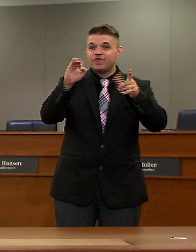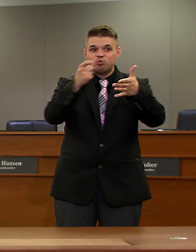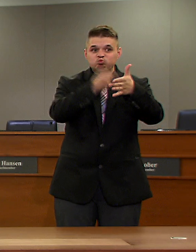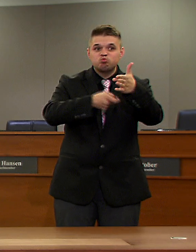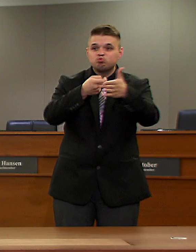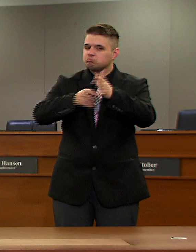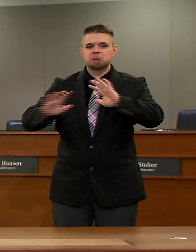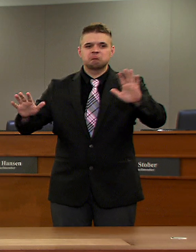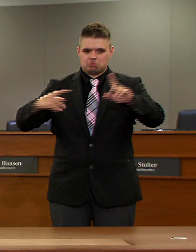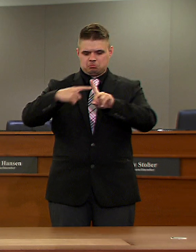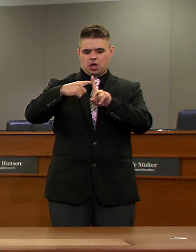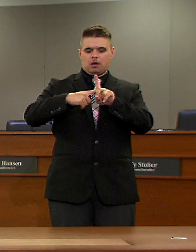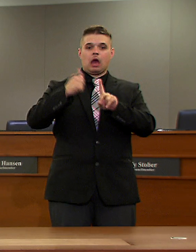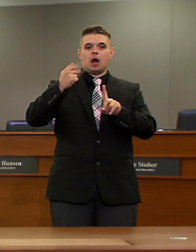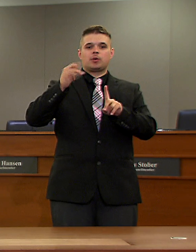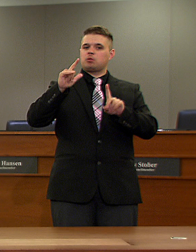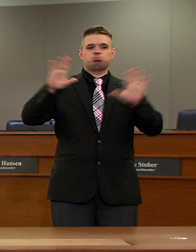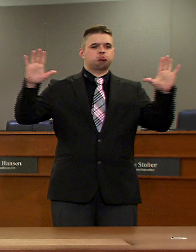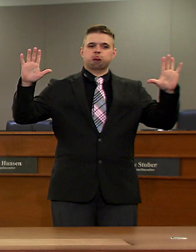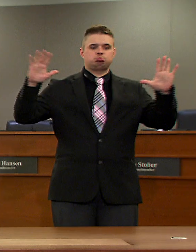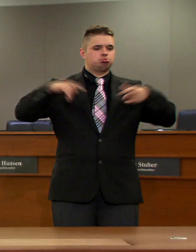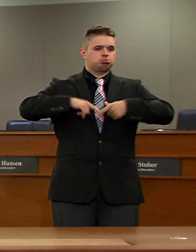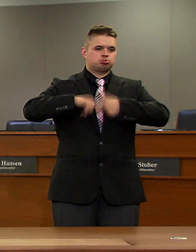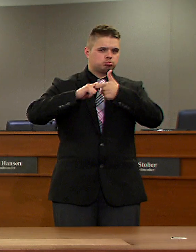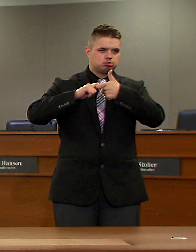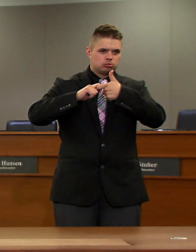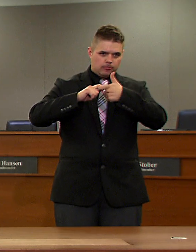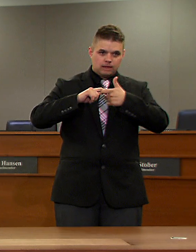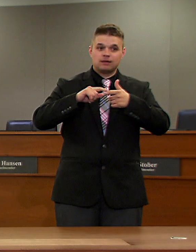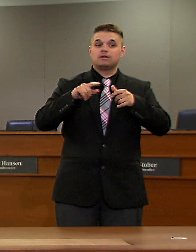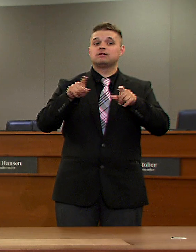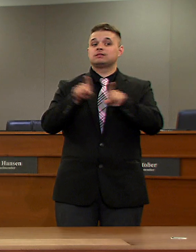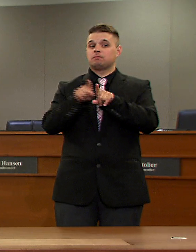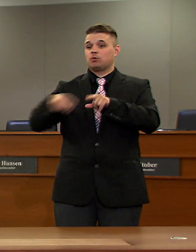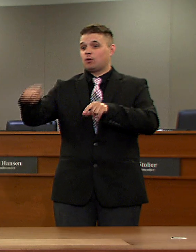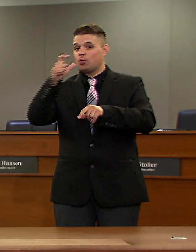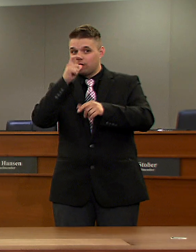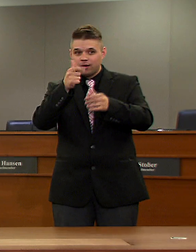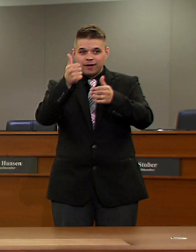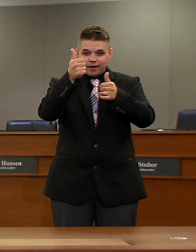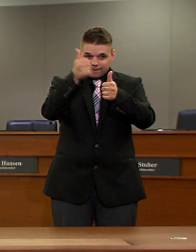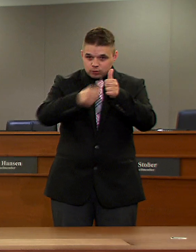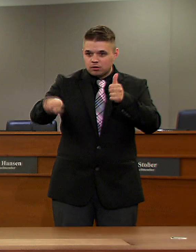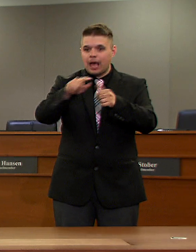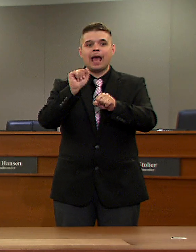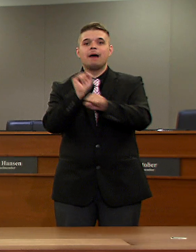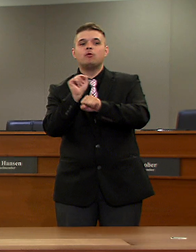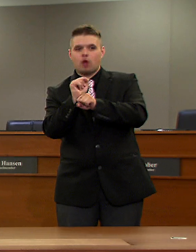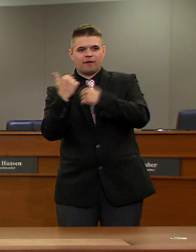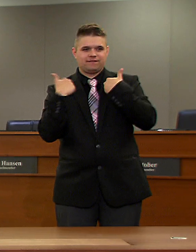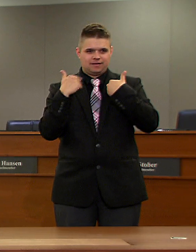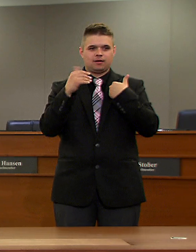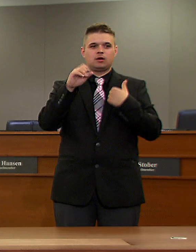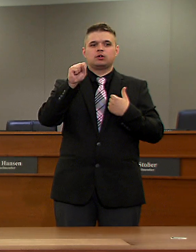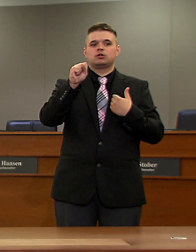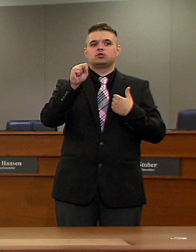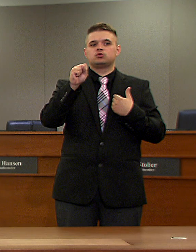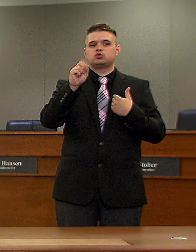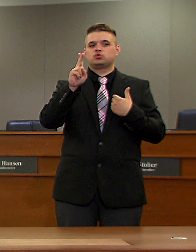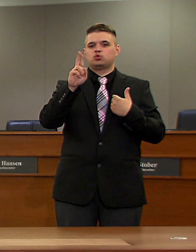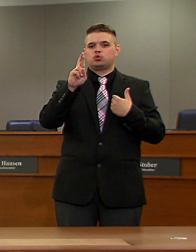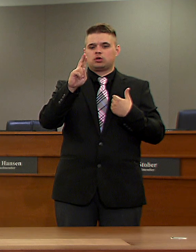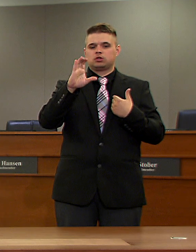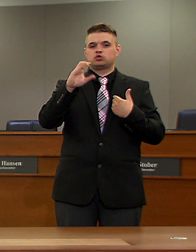business license fee and the per employee fee surcharge. For any business that paid for a